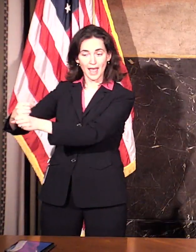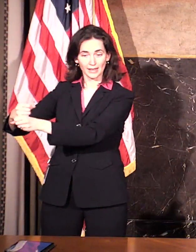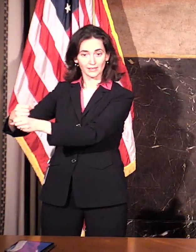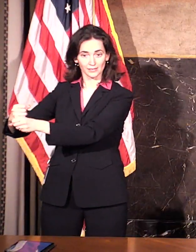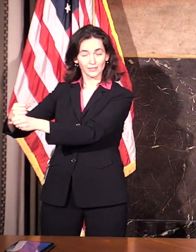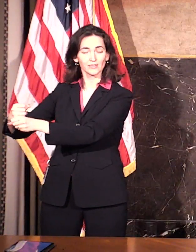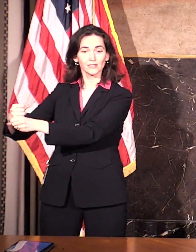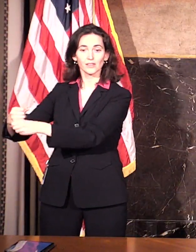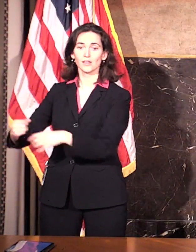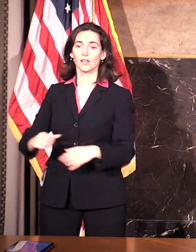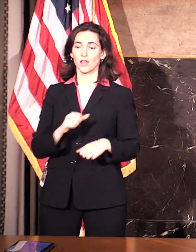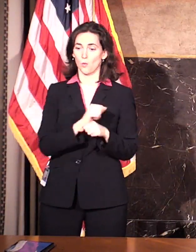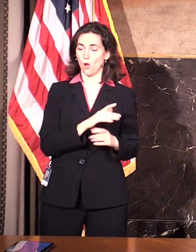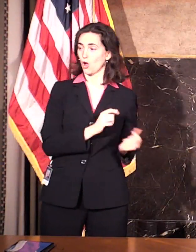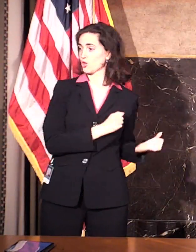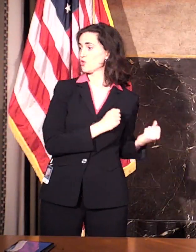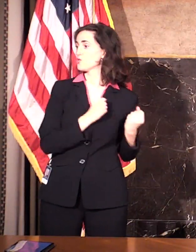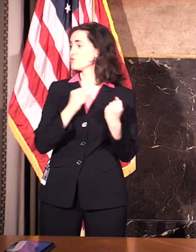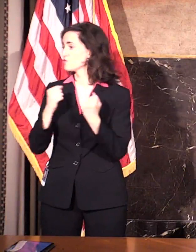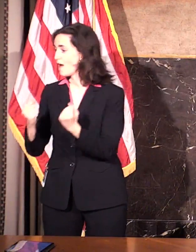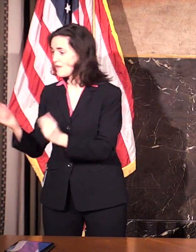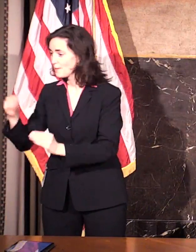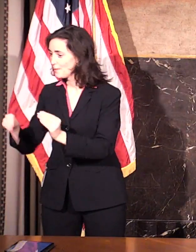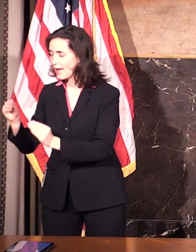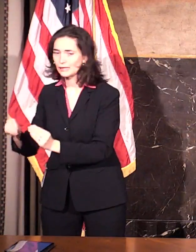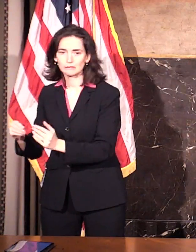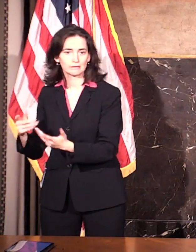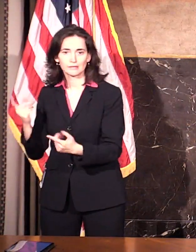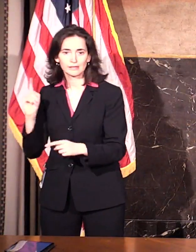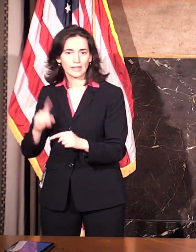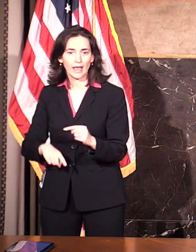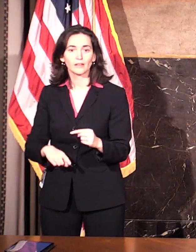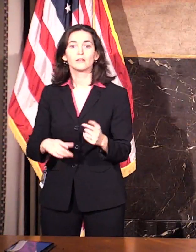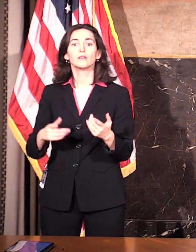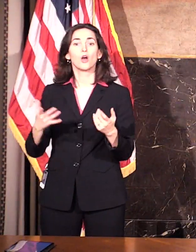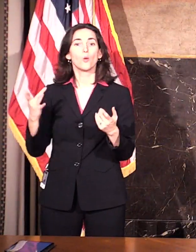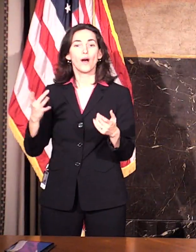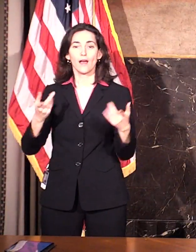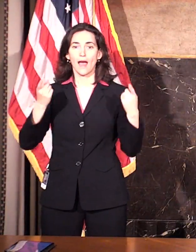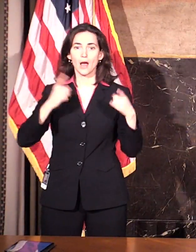sites in order to package things up, but then you had winter storm